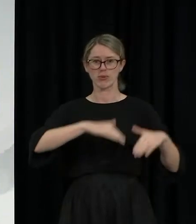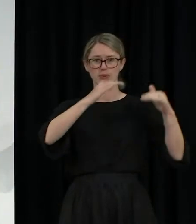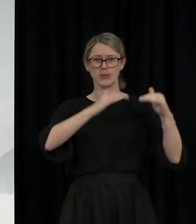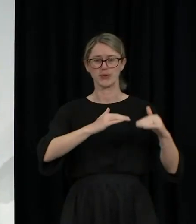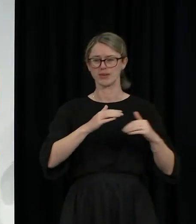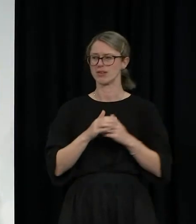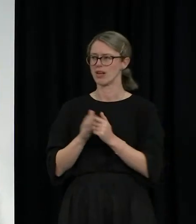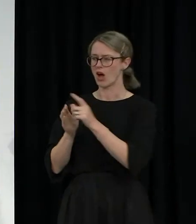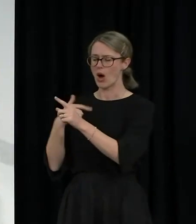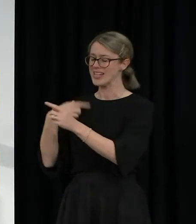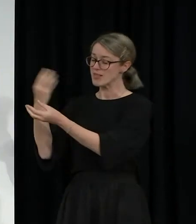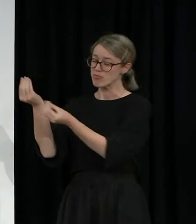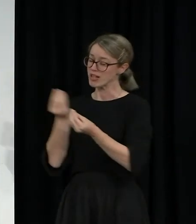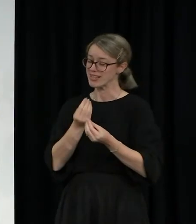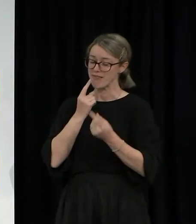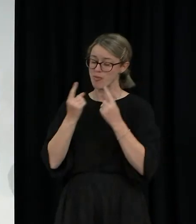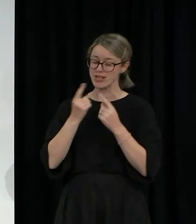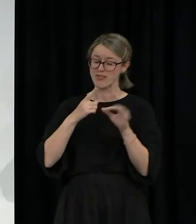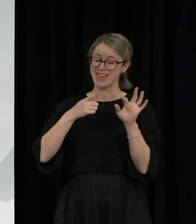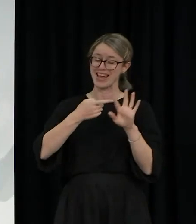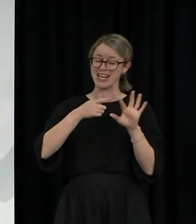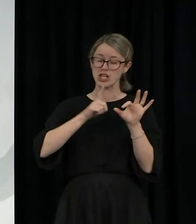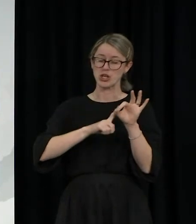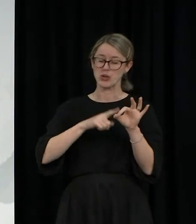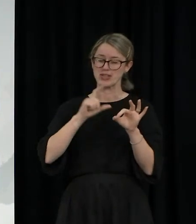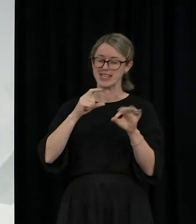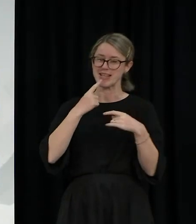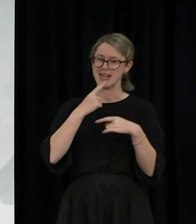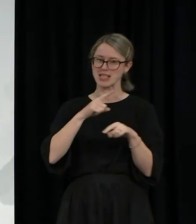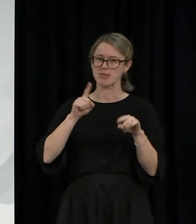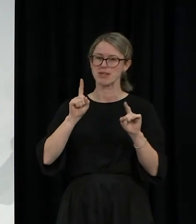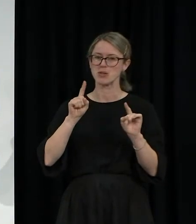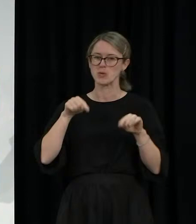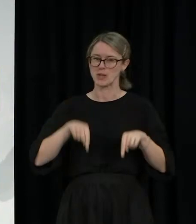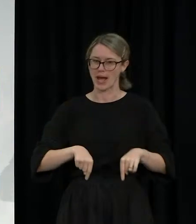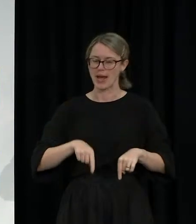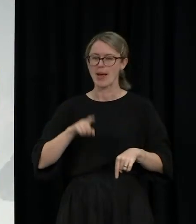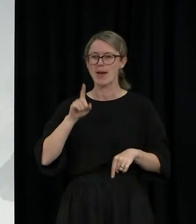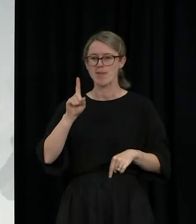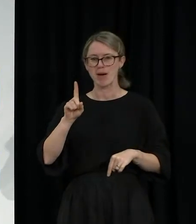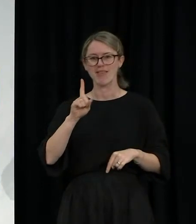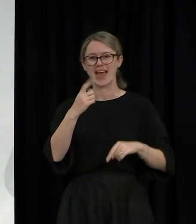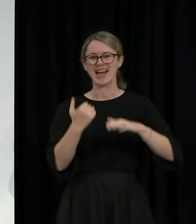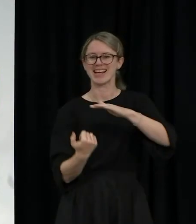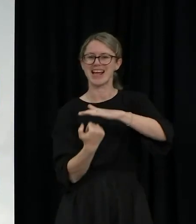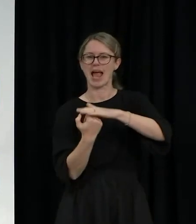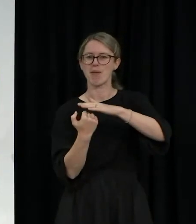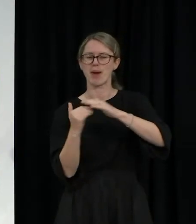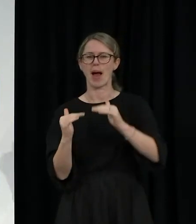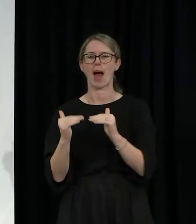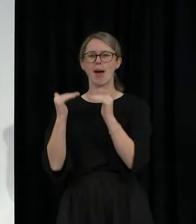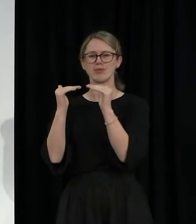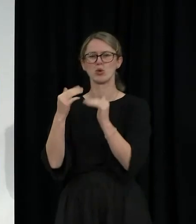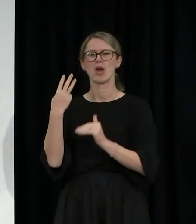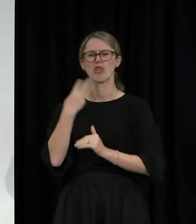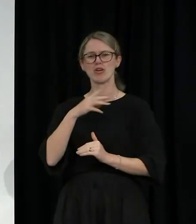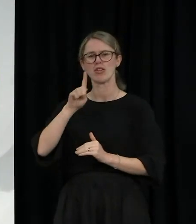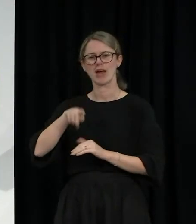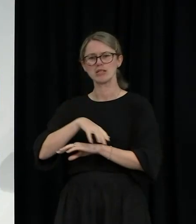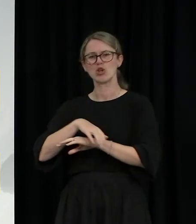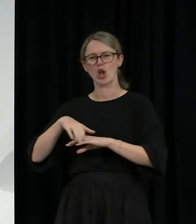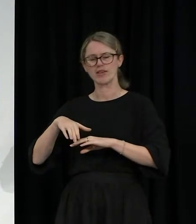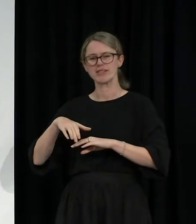Janae, I didn't bring down the details of the EQC announcement today. What I would say is lifting the cap to $300,000